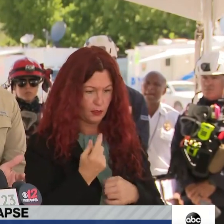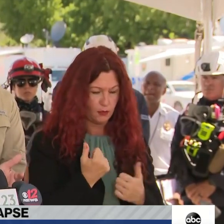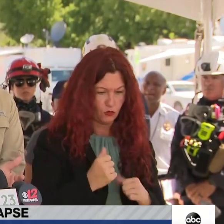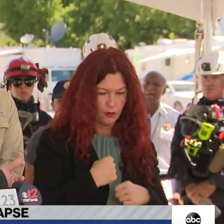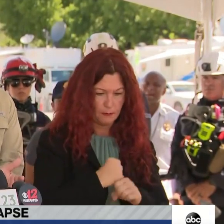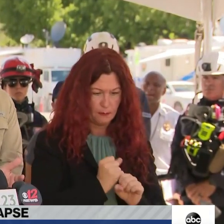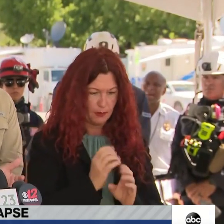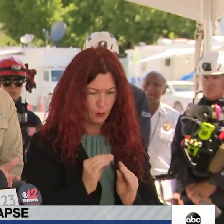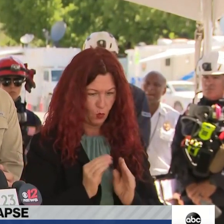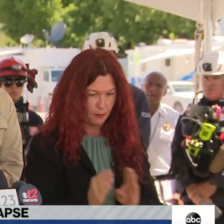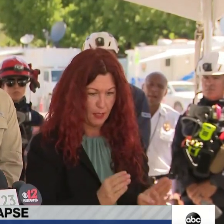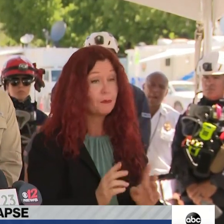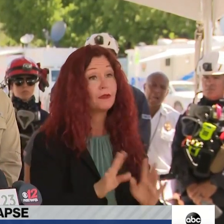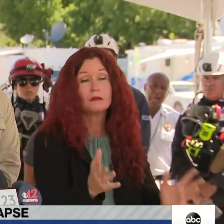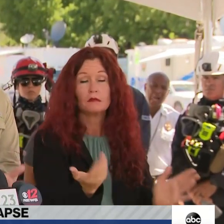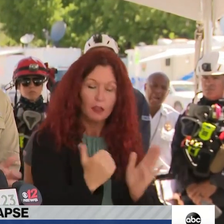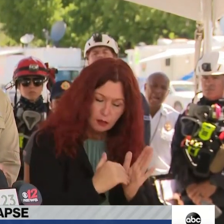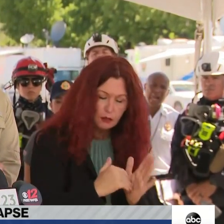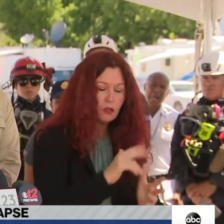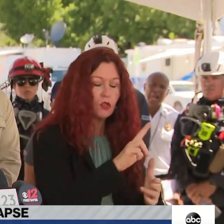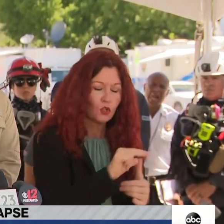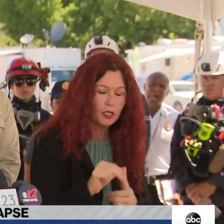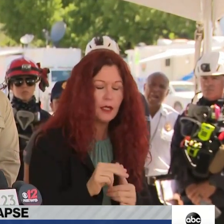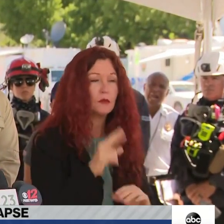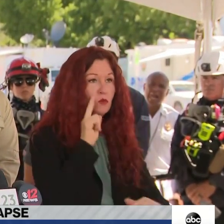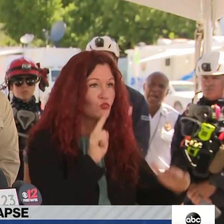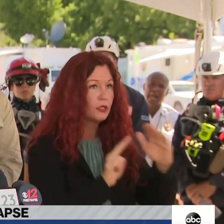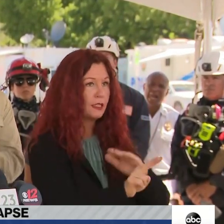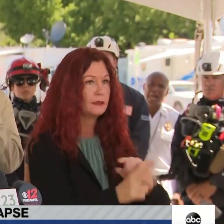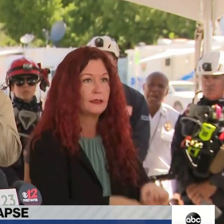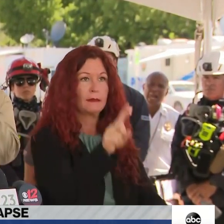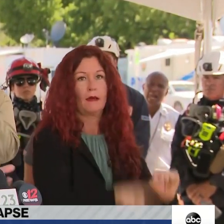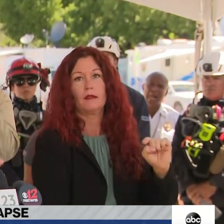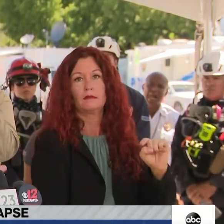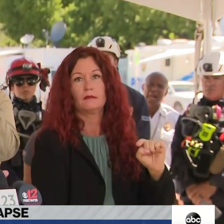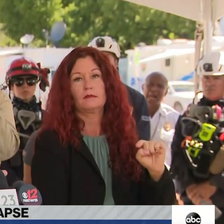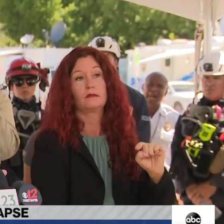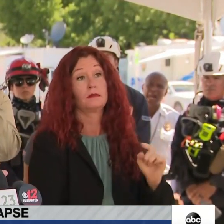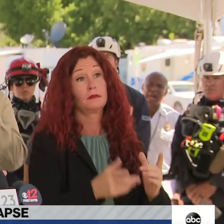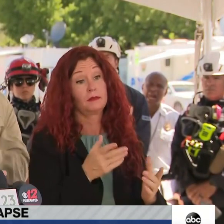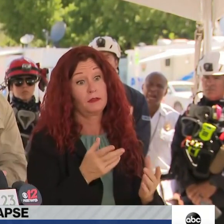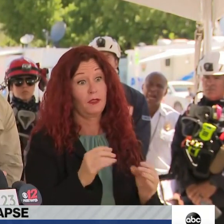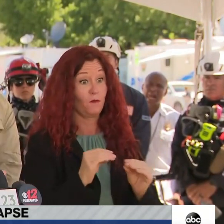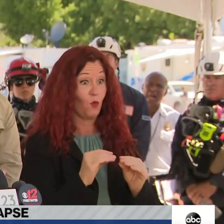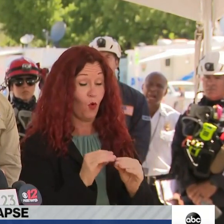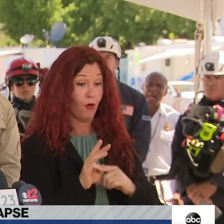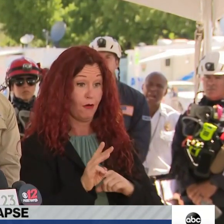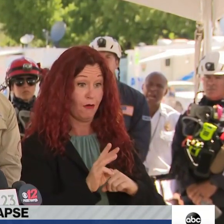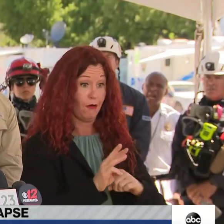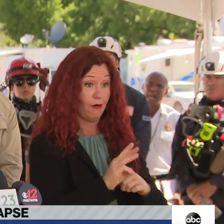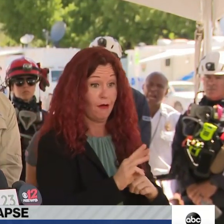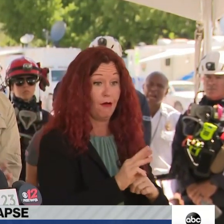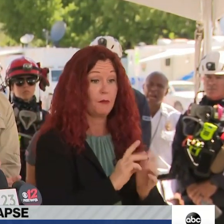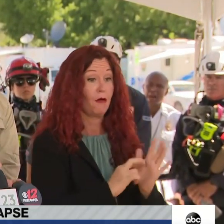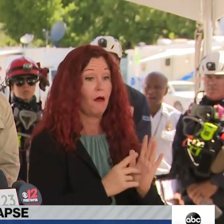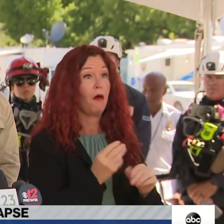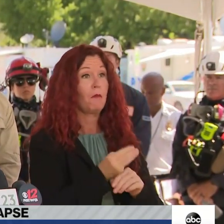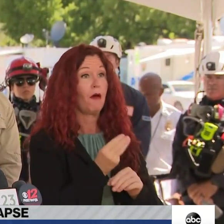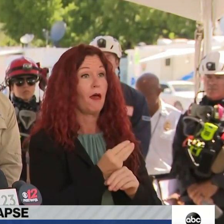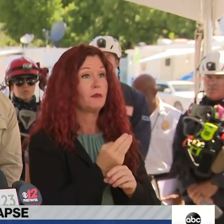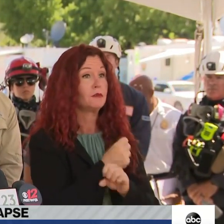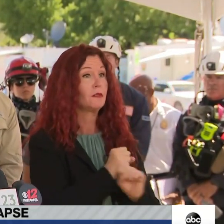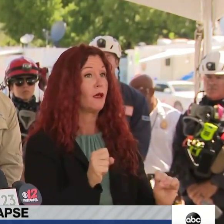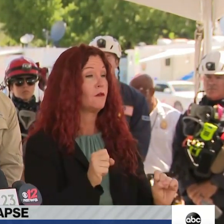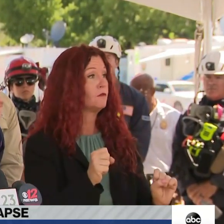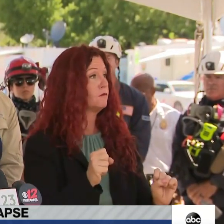the storm of the track changes. If it does go west, we could even take Miami-Dade out of it if there's not going to be an impact in Miami-Dade. If it